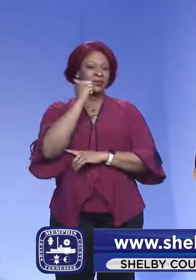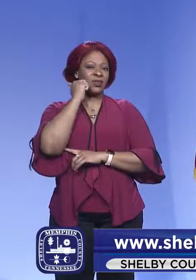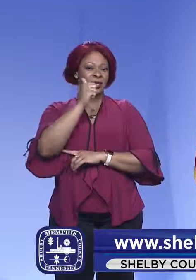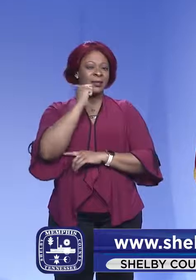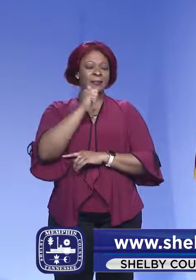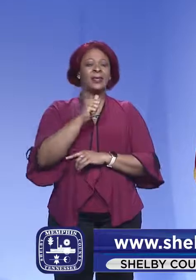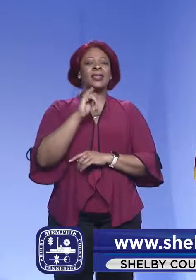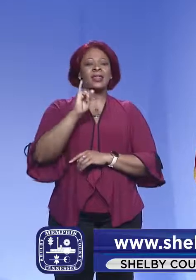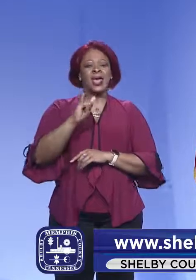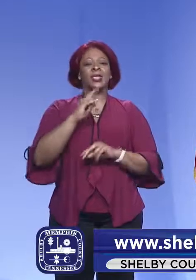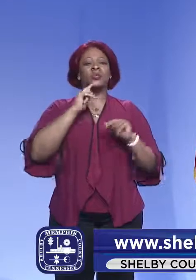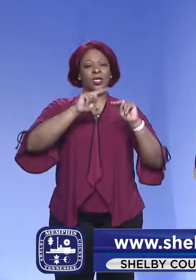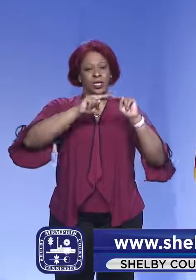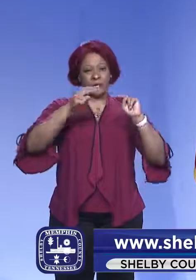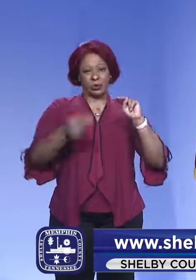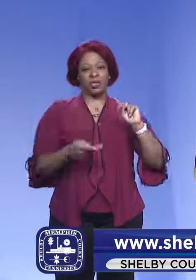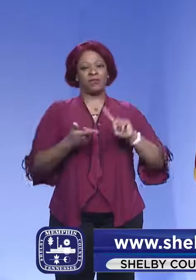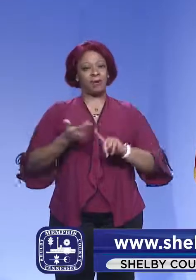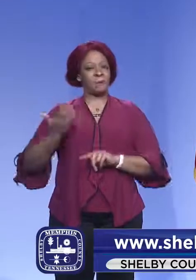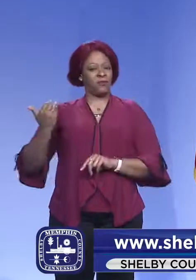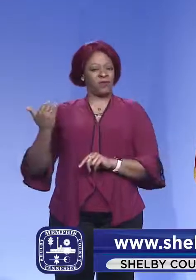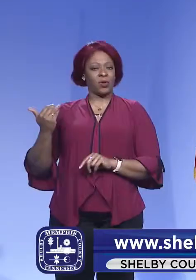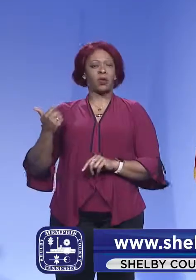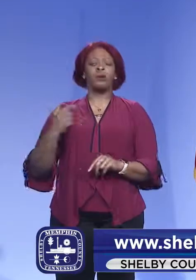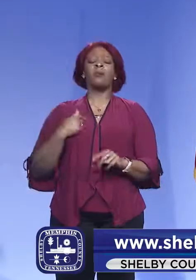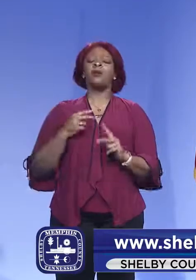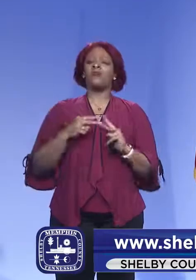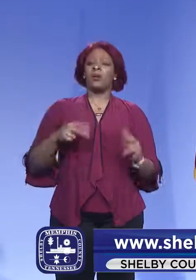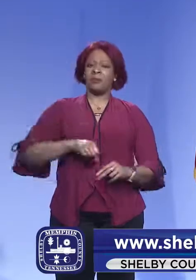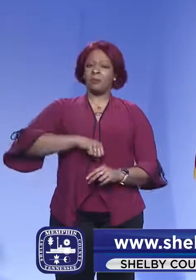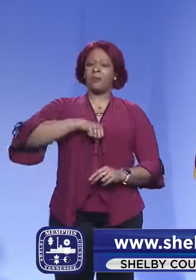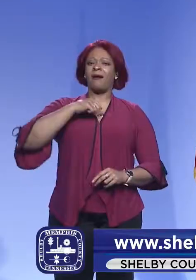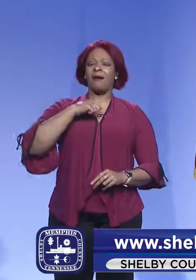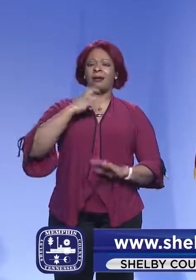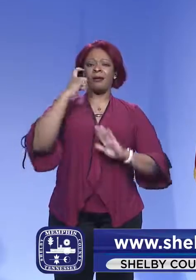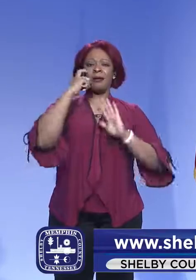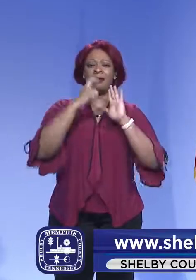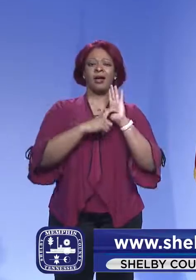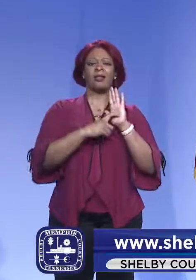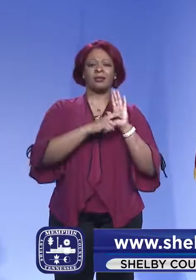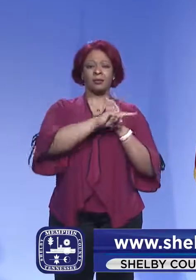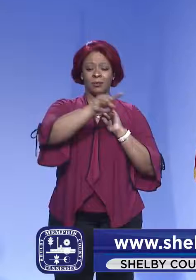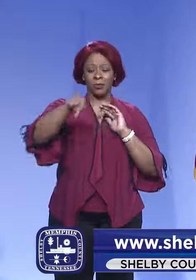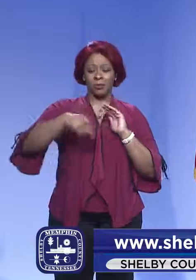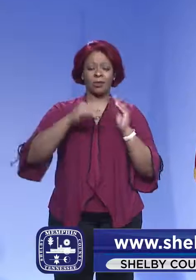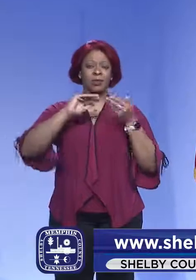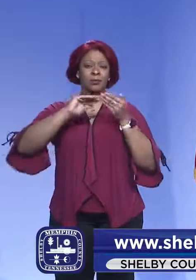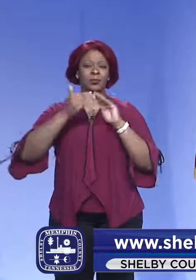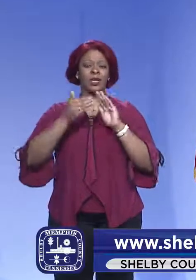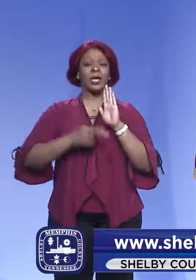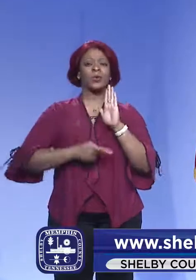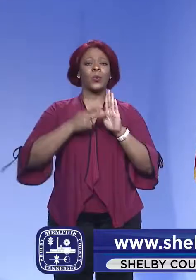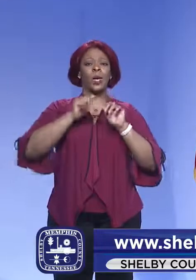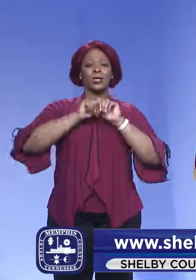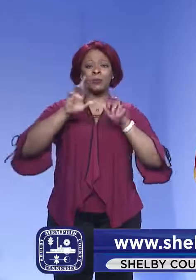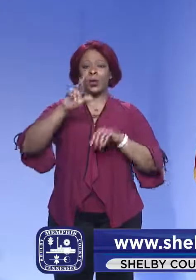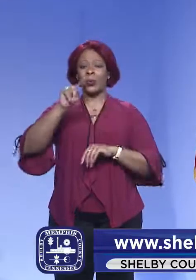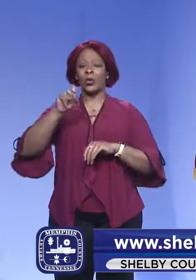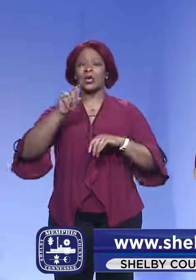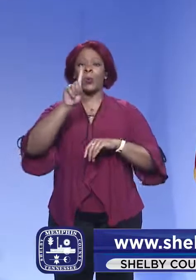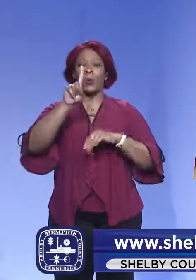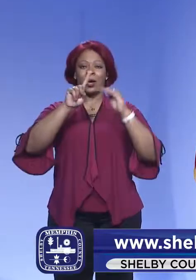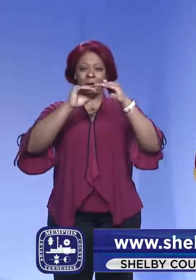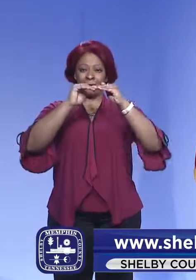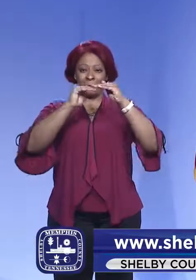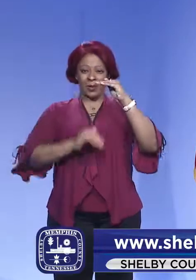is also a decrease. And we're very, very proud to acknowledge as a community that our reproductive rate now is below